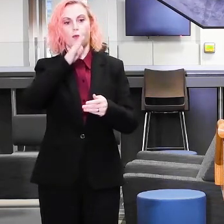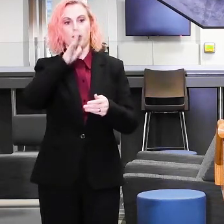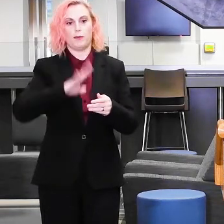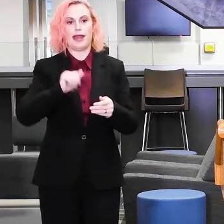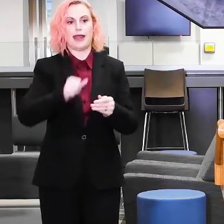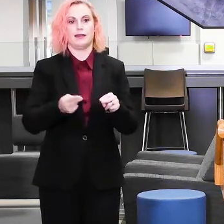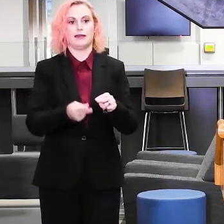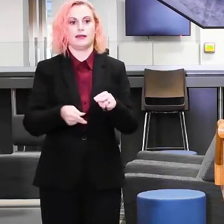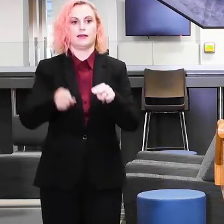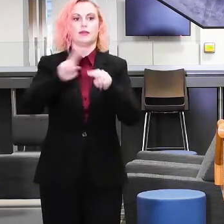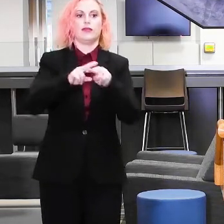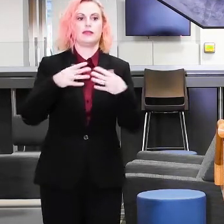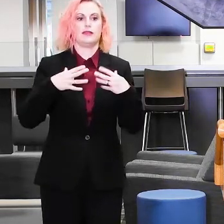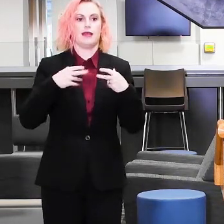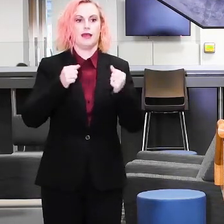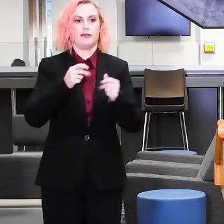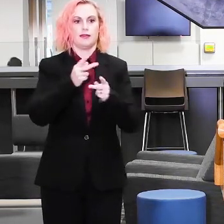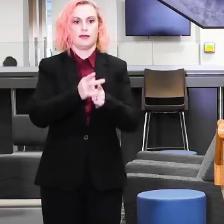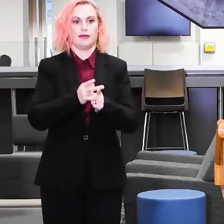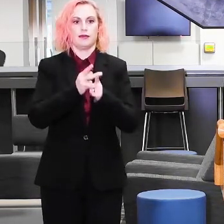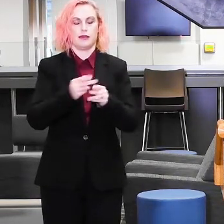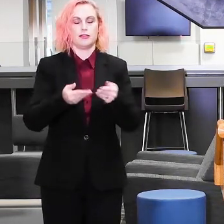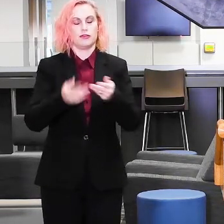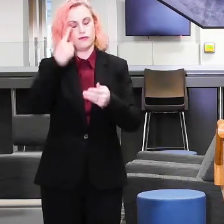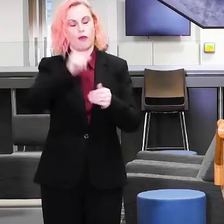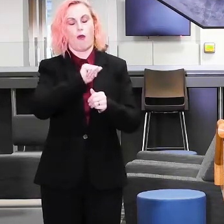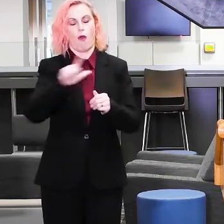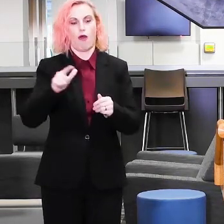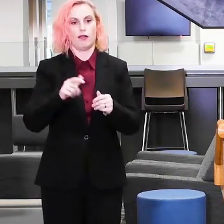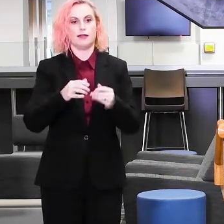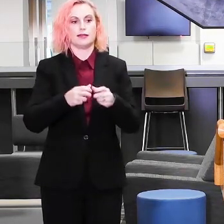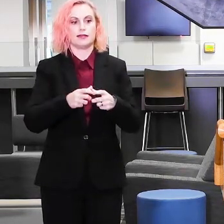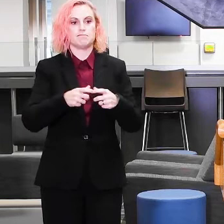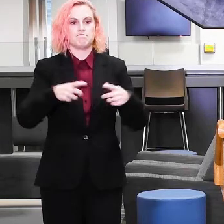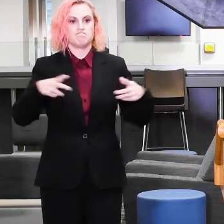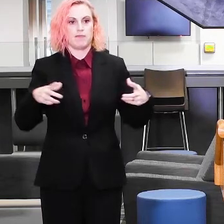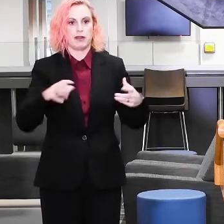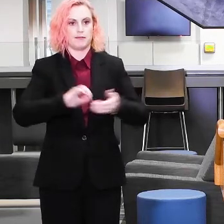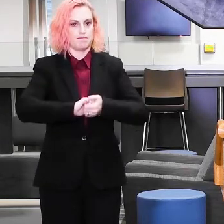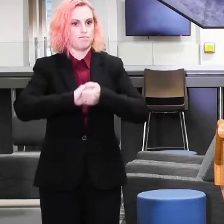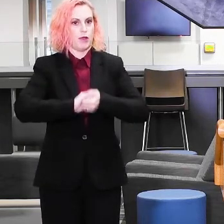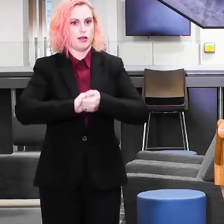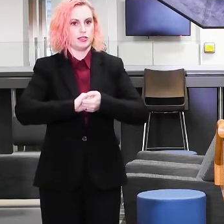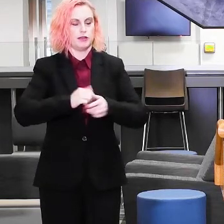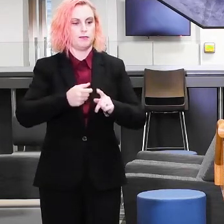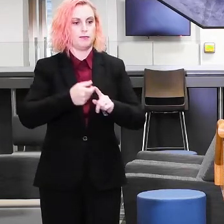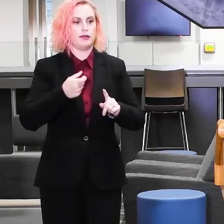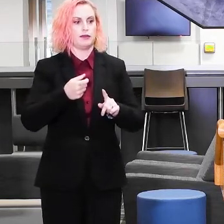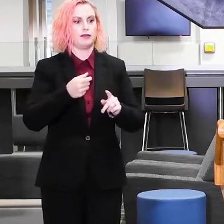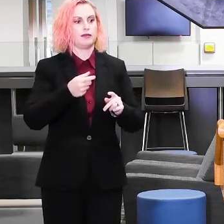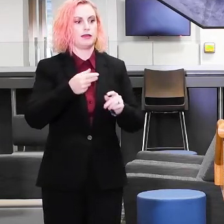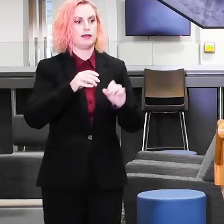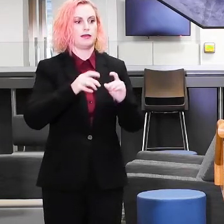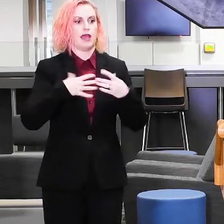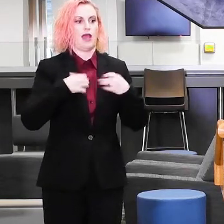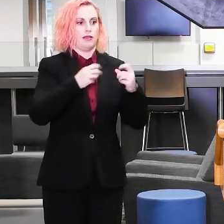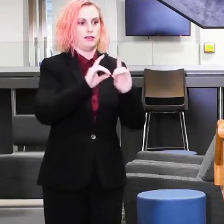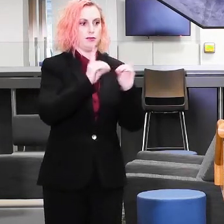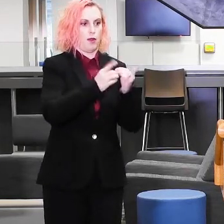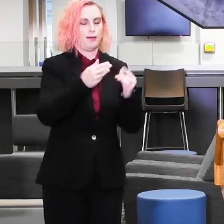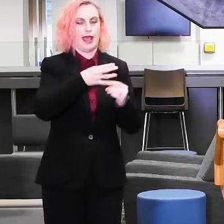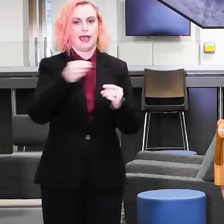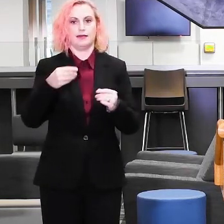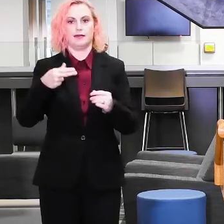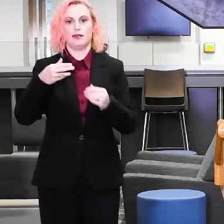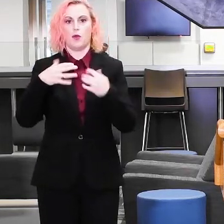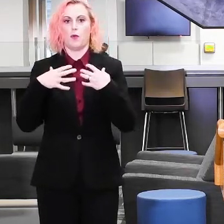all. Expanding this long-standing partnership between the Howard County Health Department and the Community College's Wellness